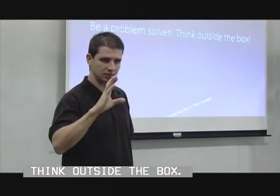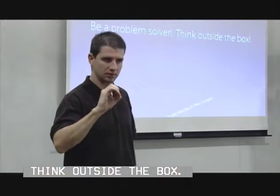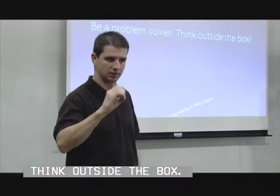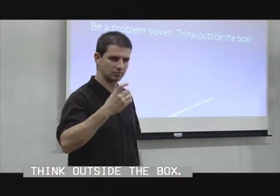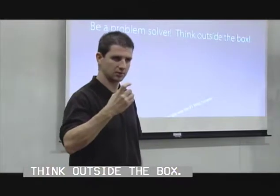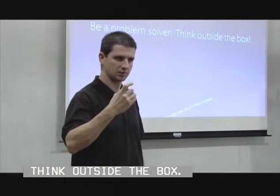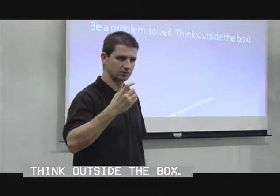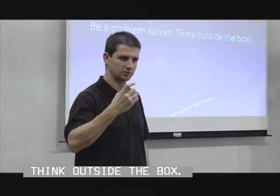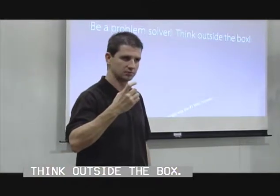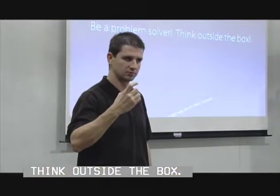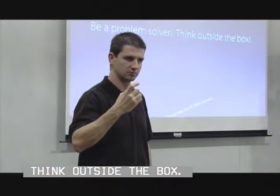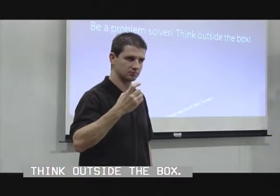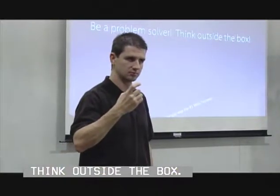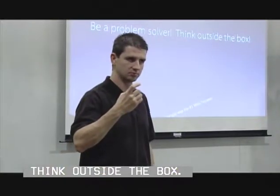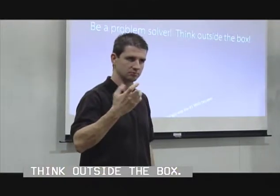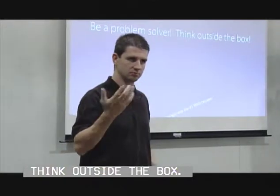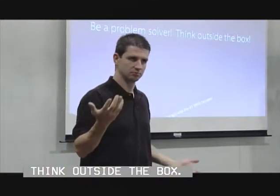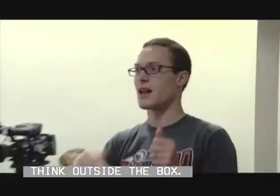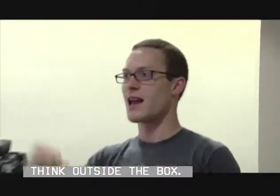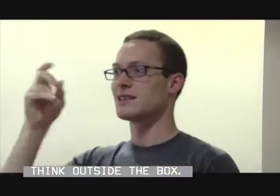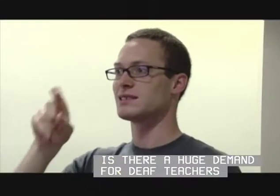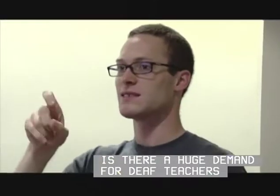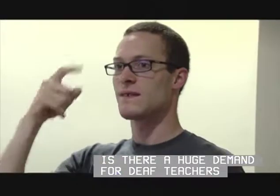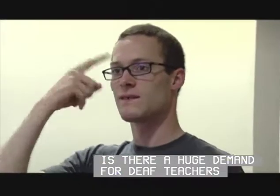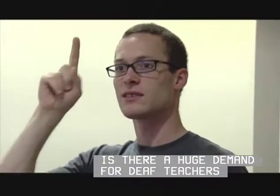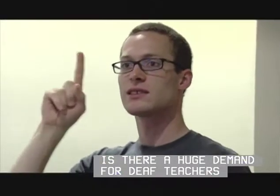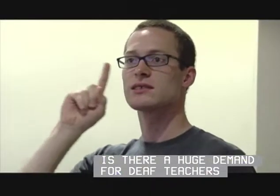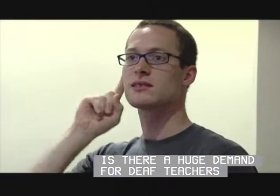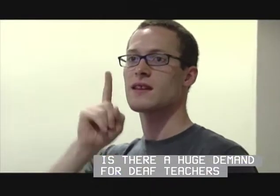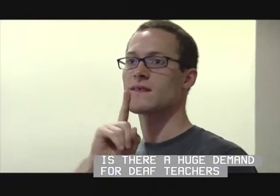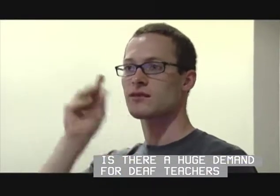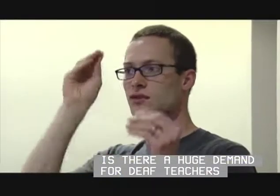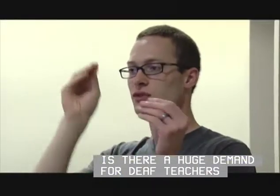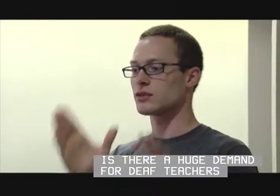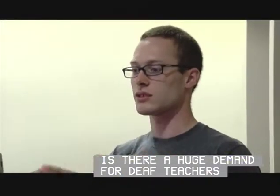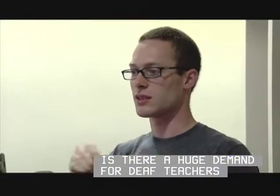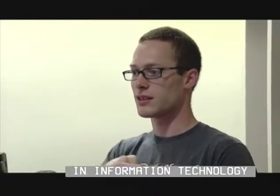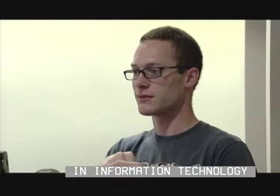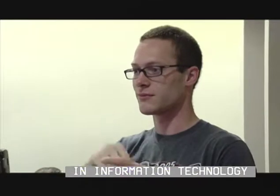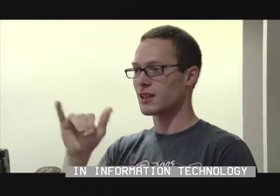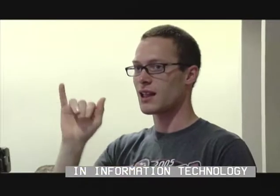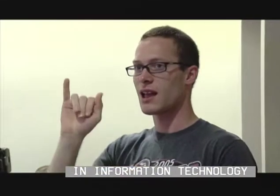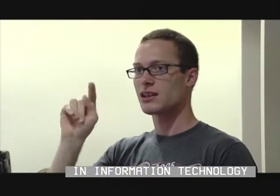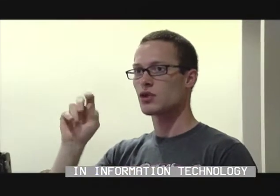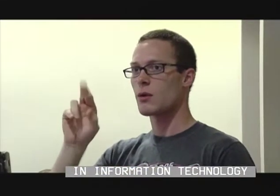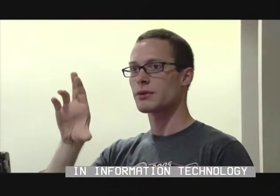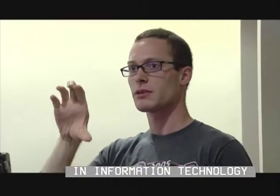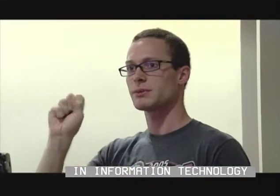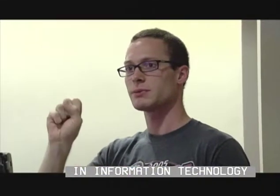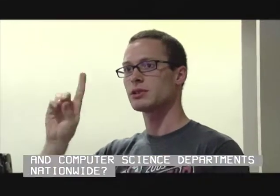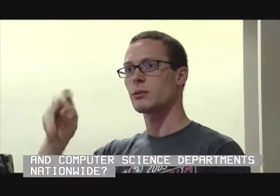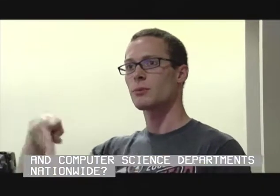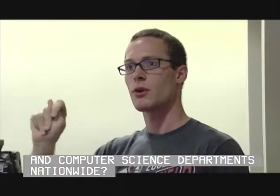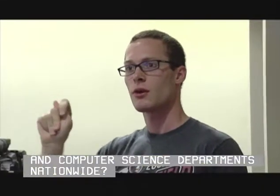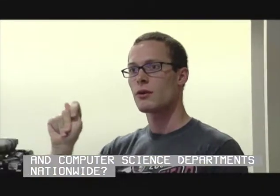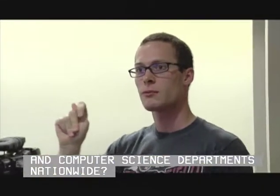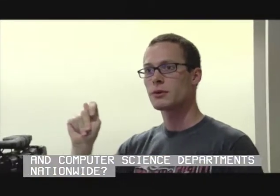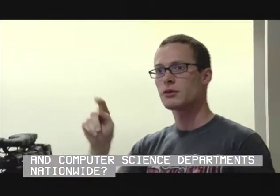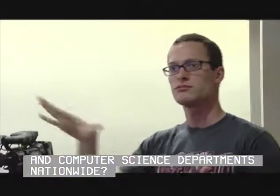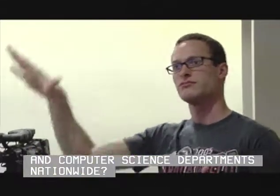Think outside the box. Is there a huge demand for deaf teachers in information technology and computer science departments